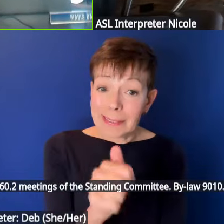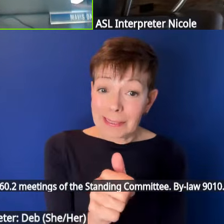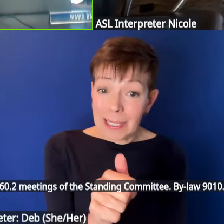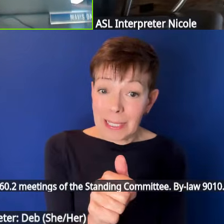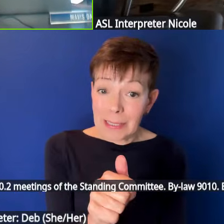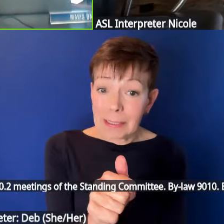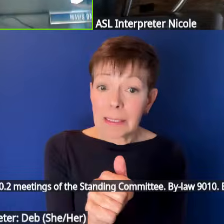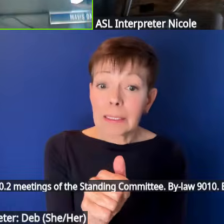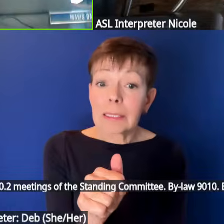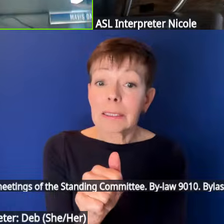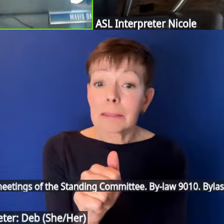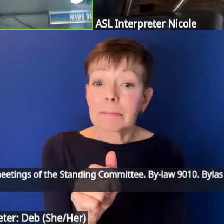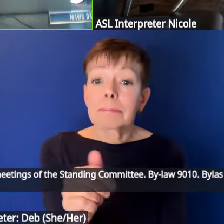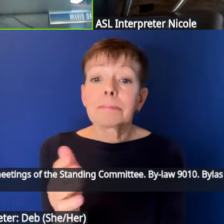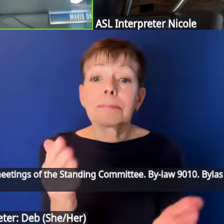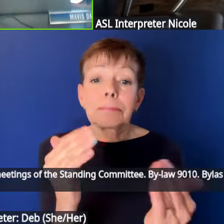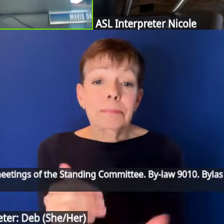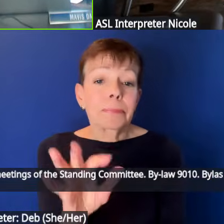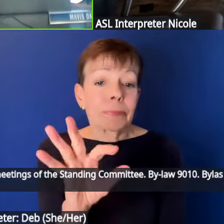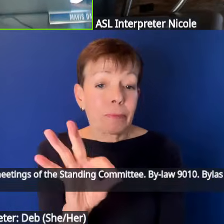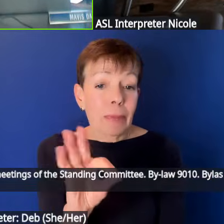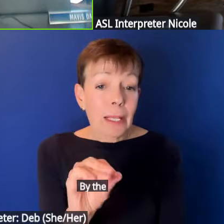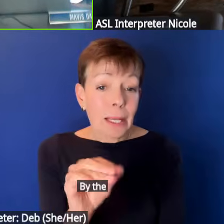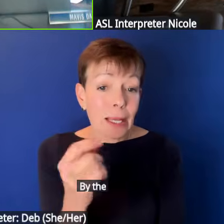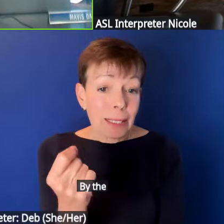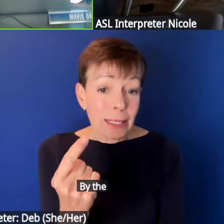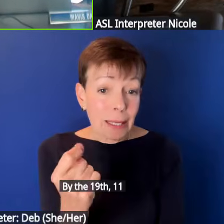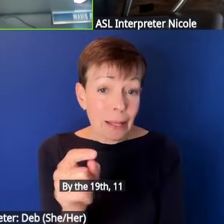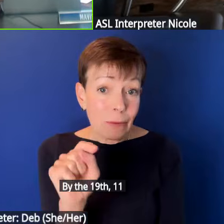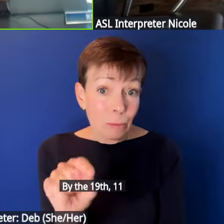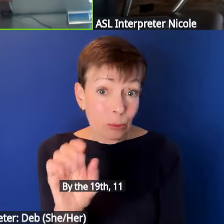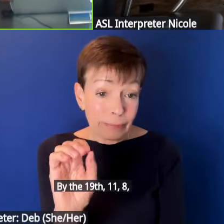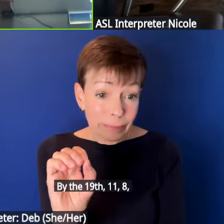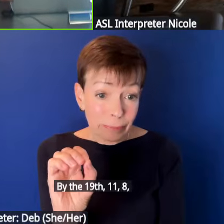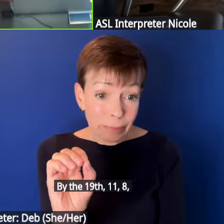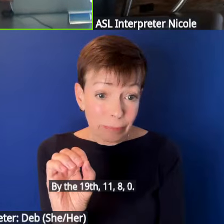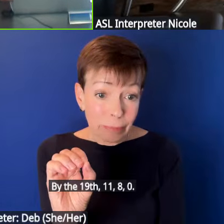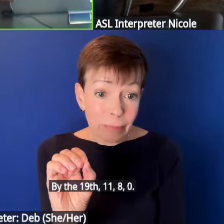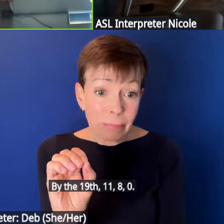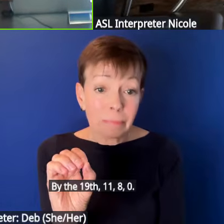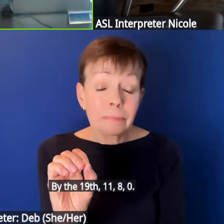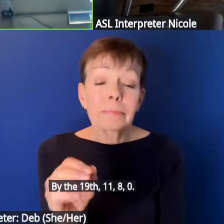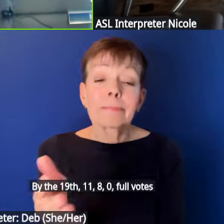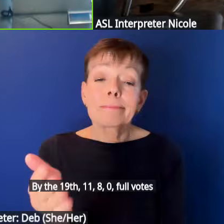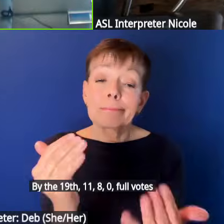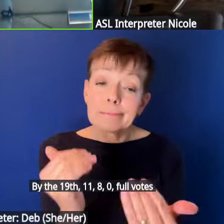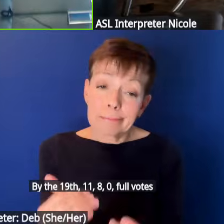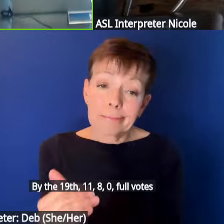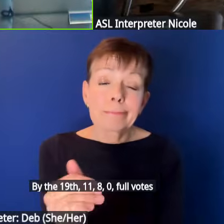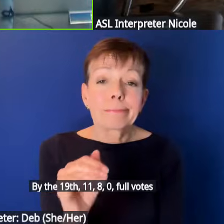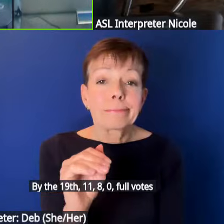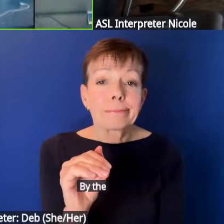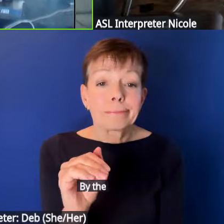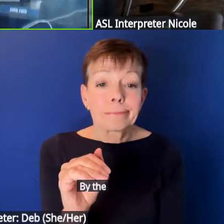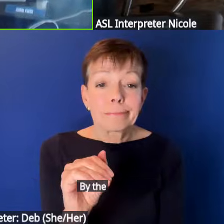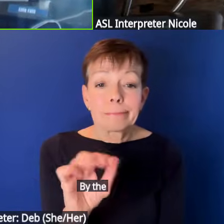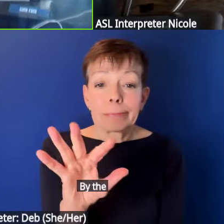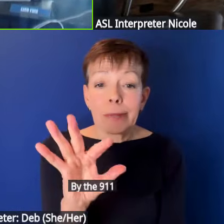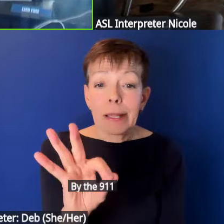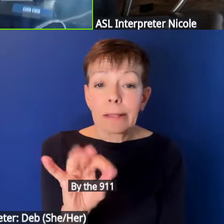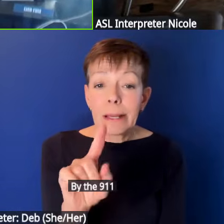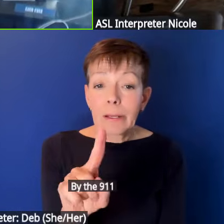of the board. Bylaw 9011.0, full votes. Bylaw